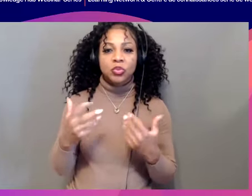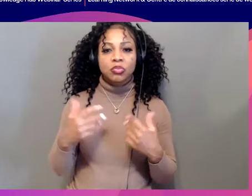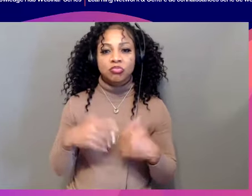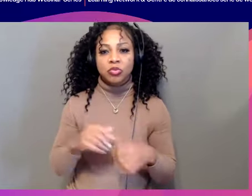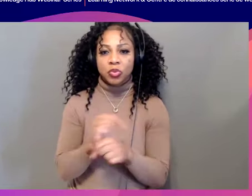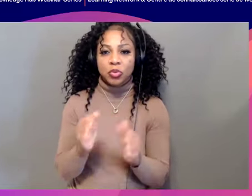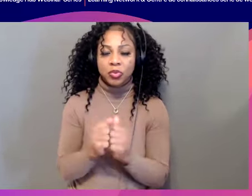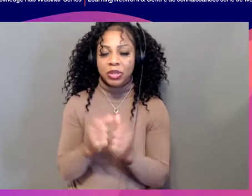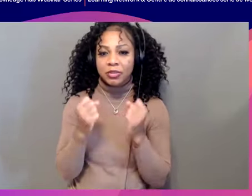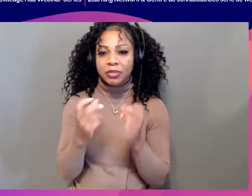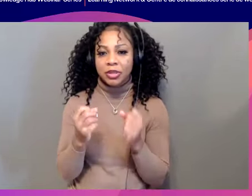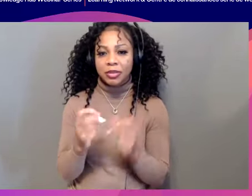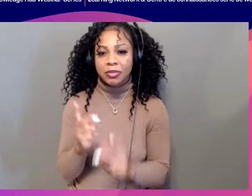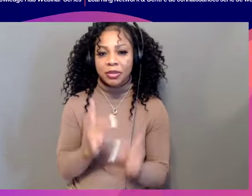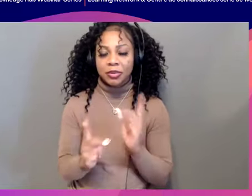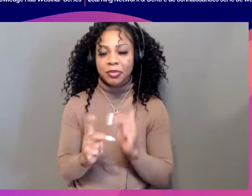identities?